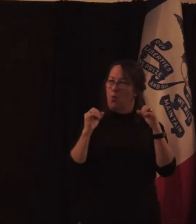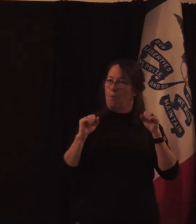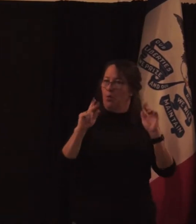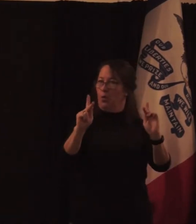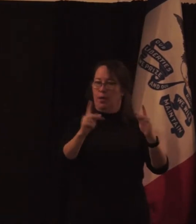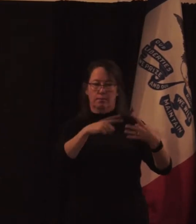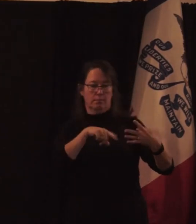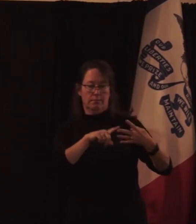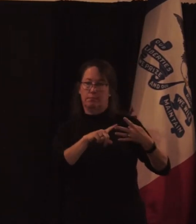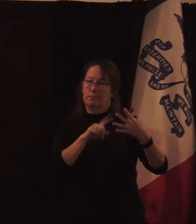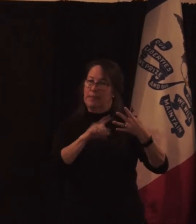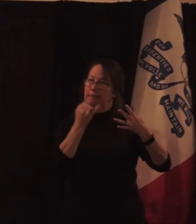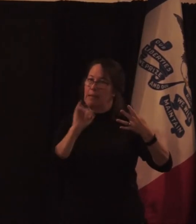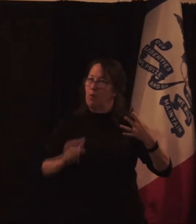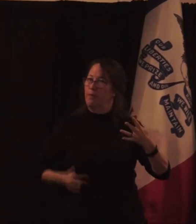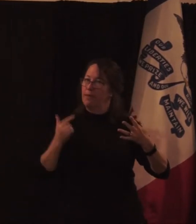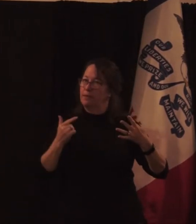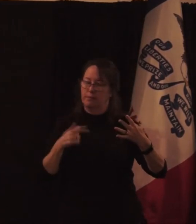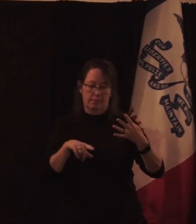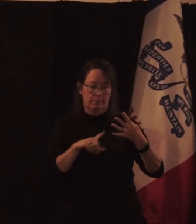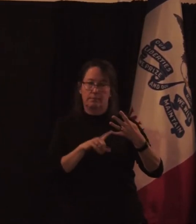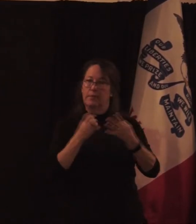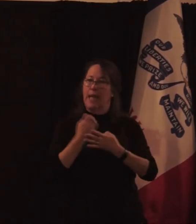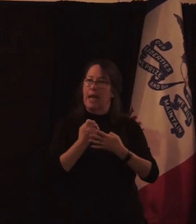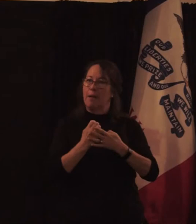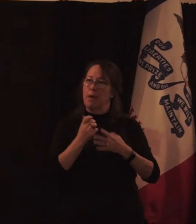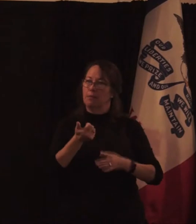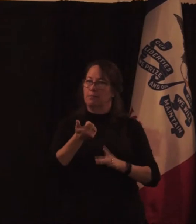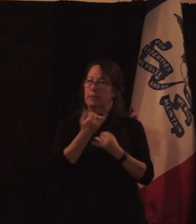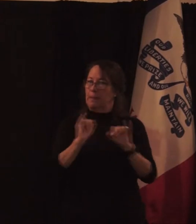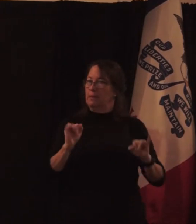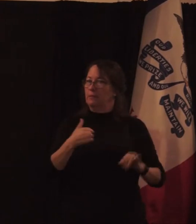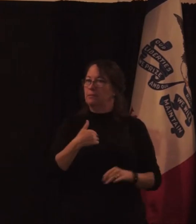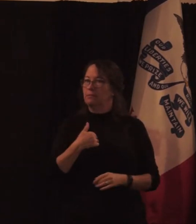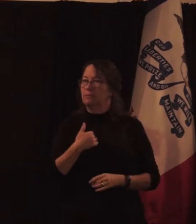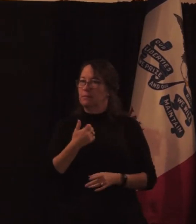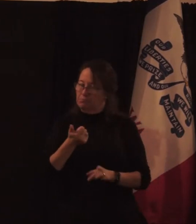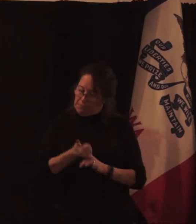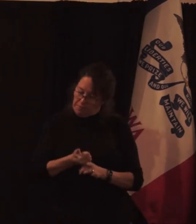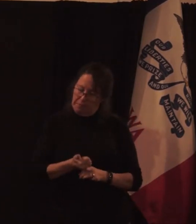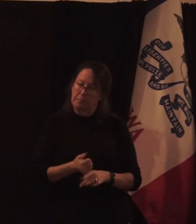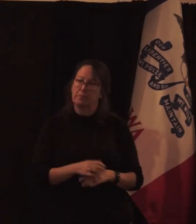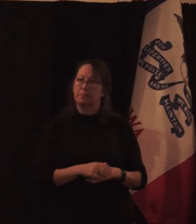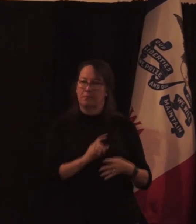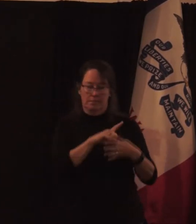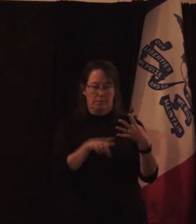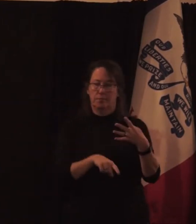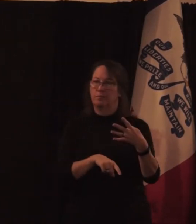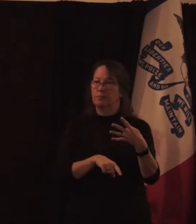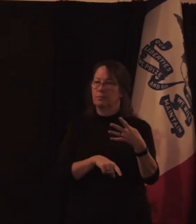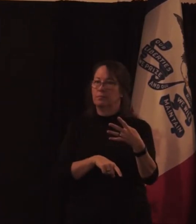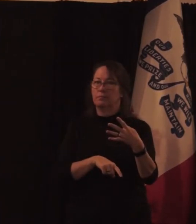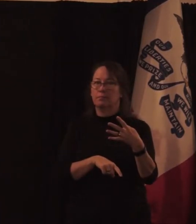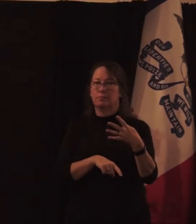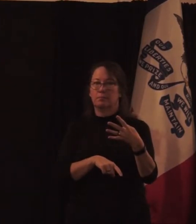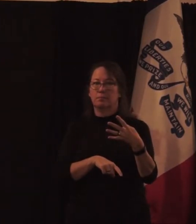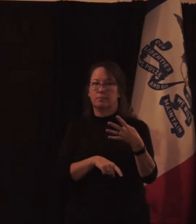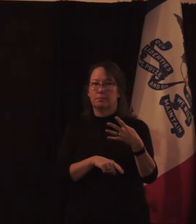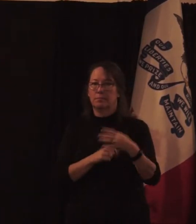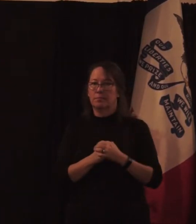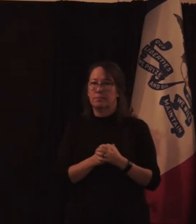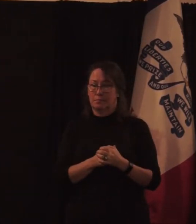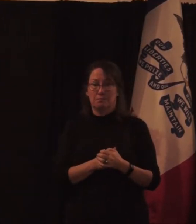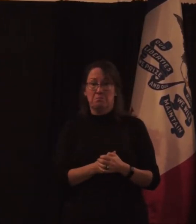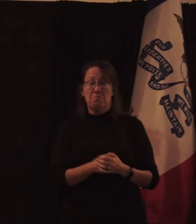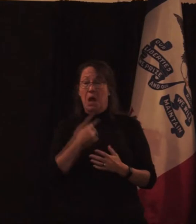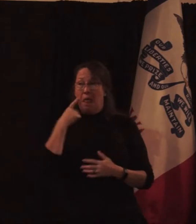opportunity, independent living, economic self-sufficiency. So, four goals.